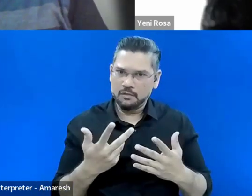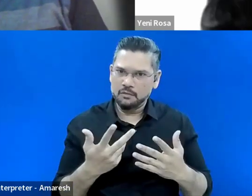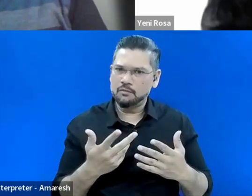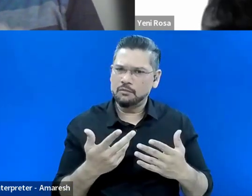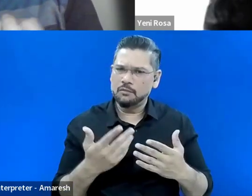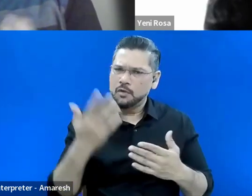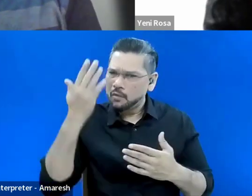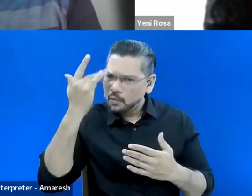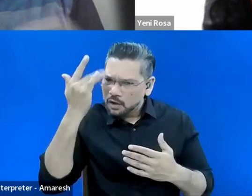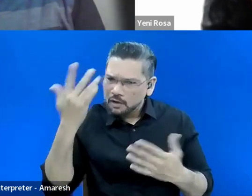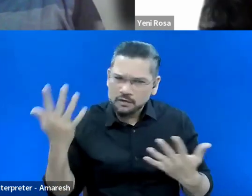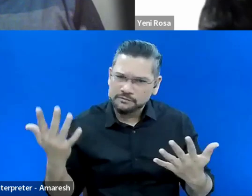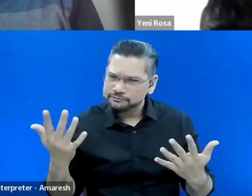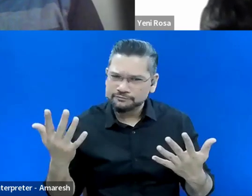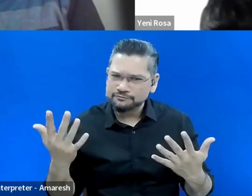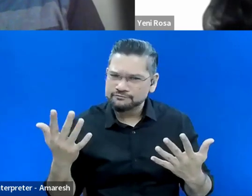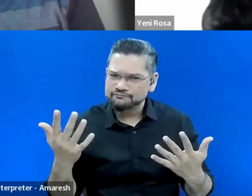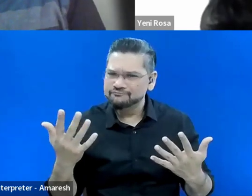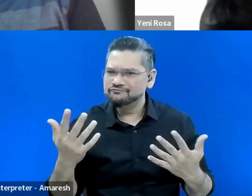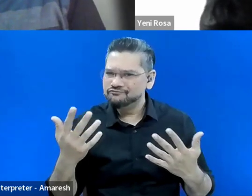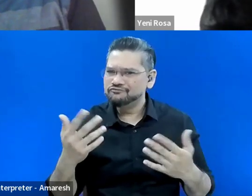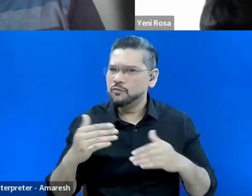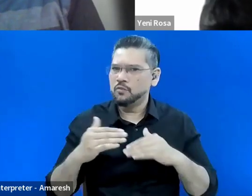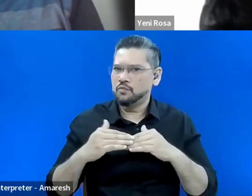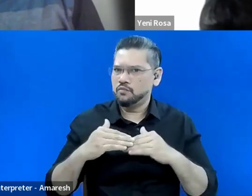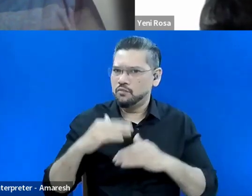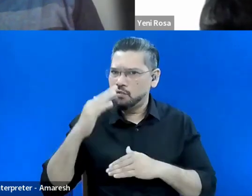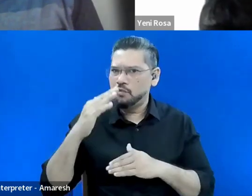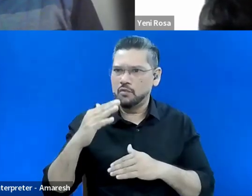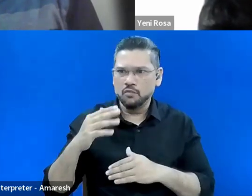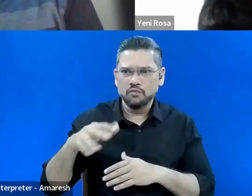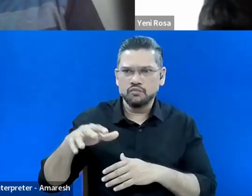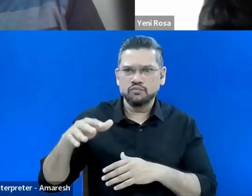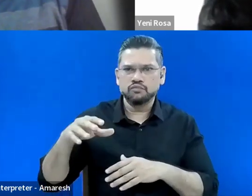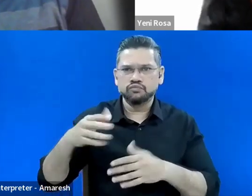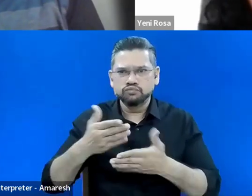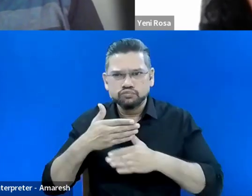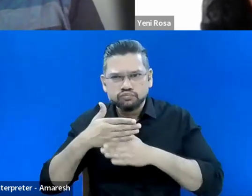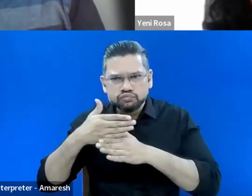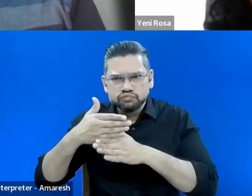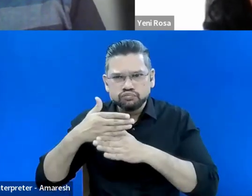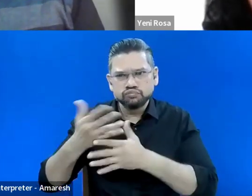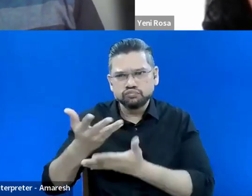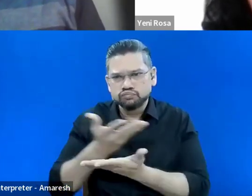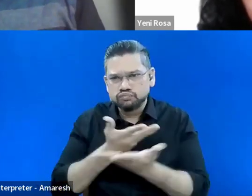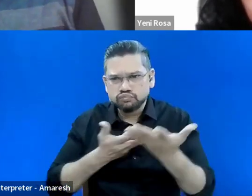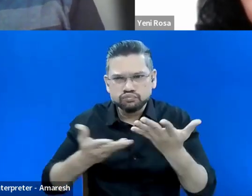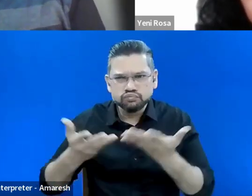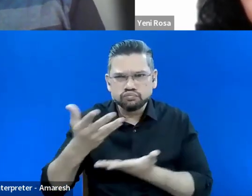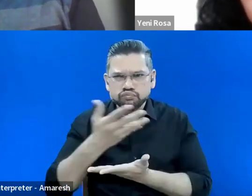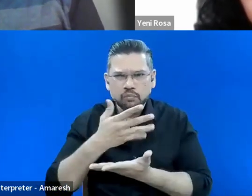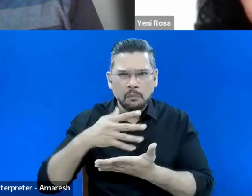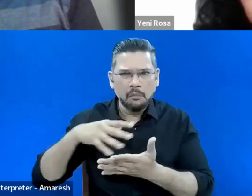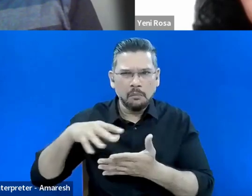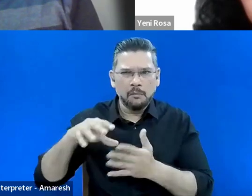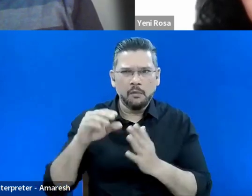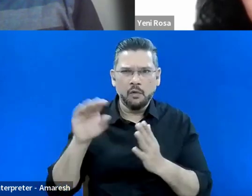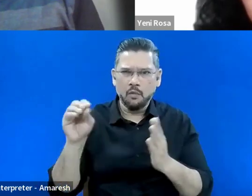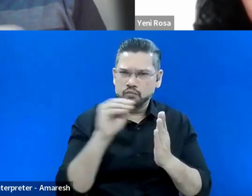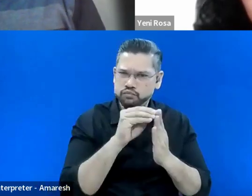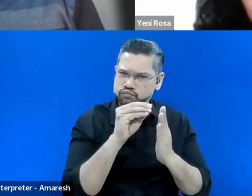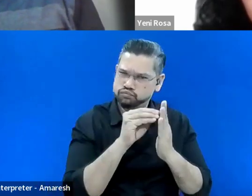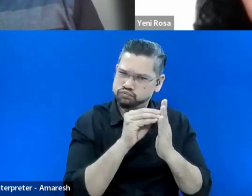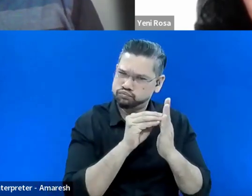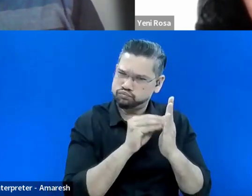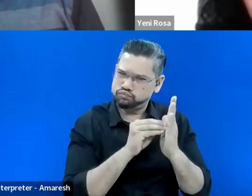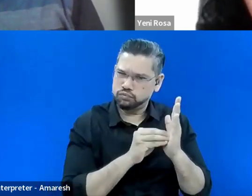our key learnings from the sharings which people will do. So we will not be doing only one webinar, but